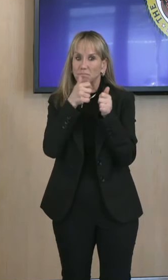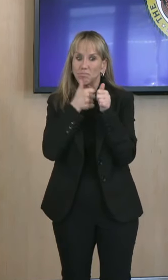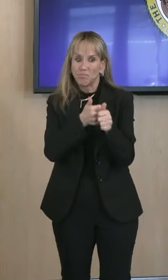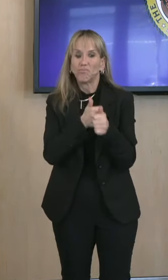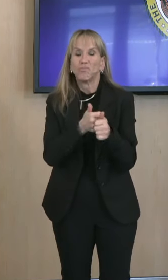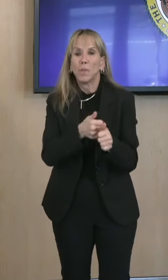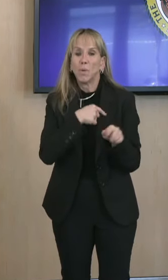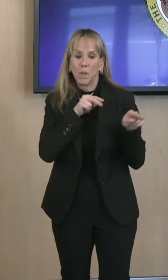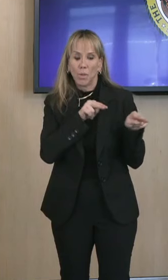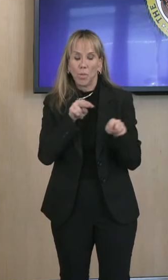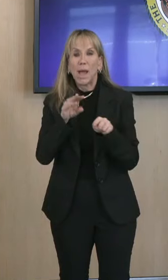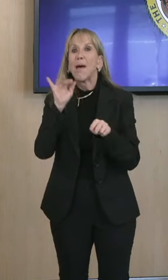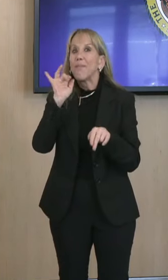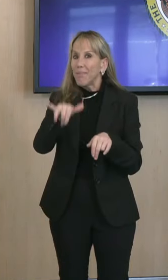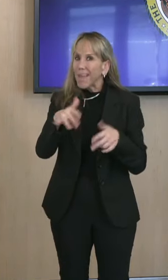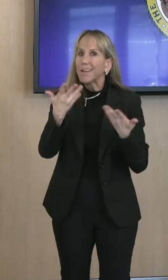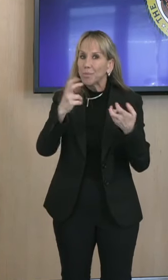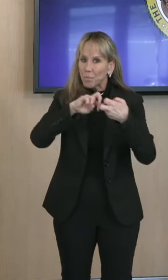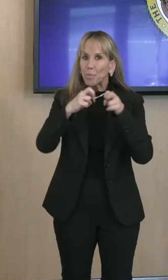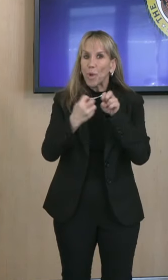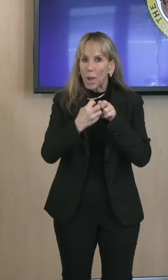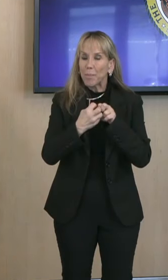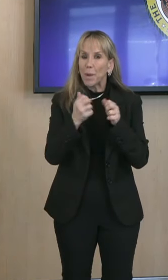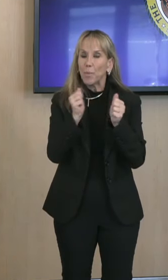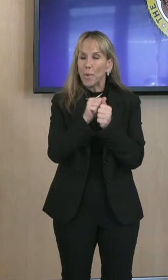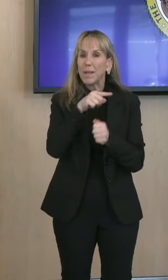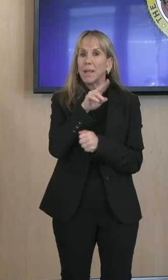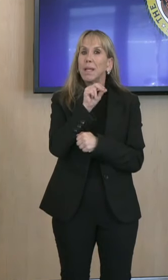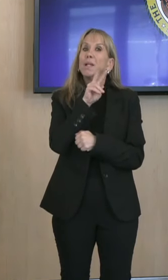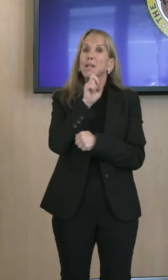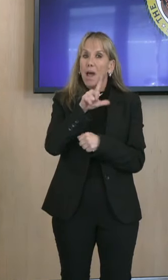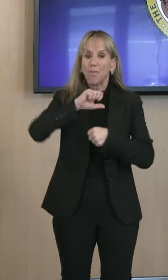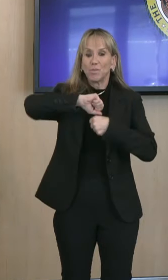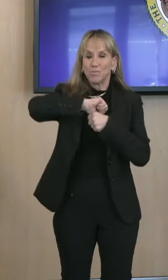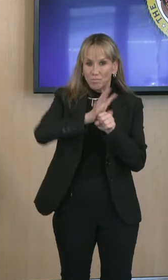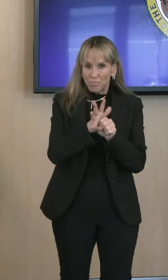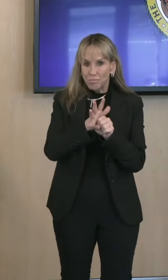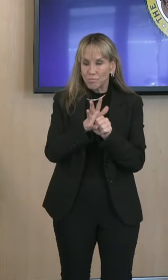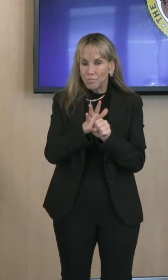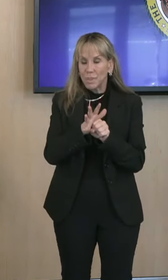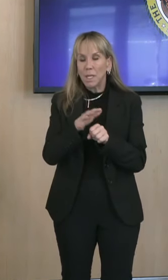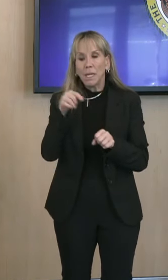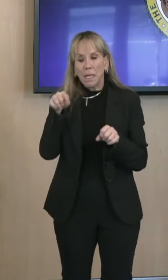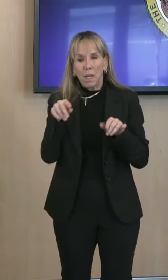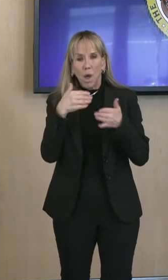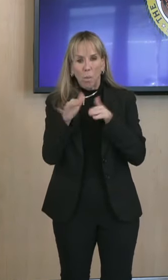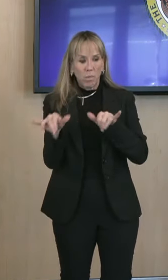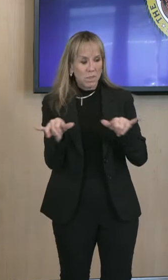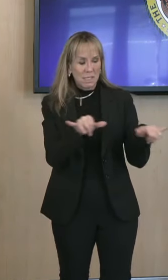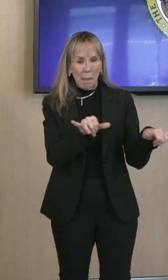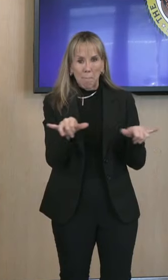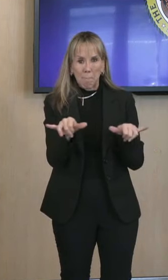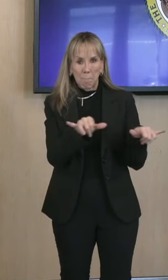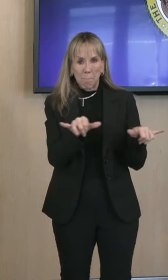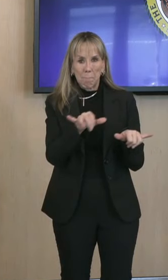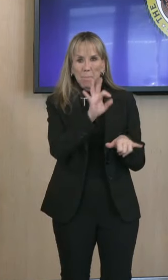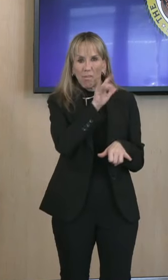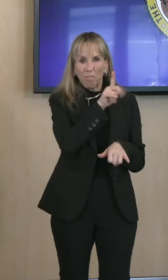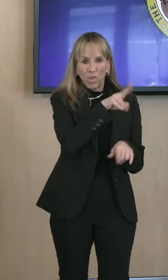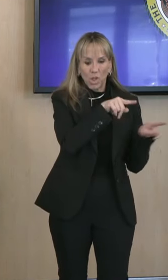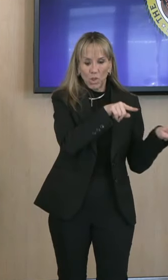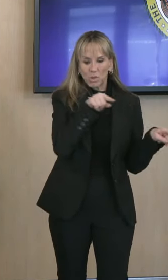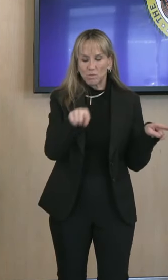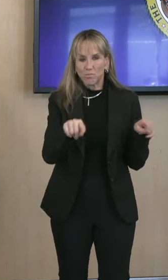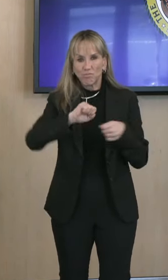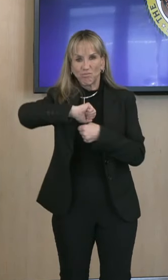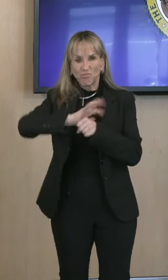we are facing with this novel coronavirus. The symptoms are very, very similar.